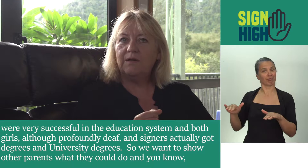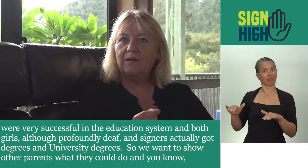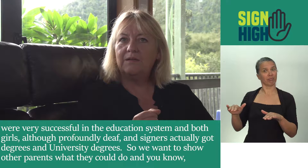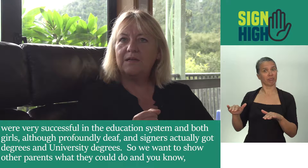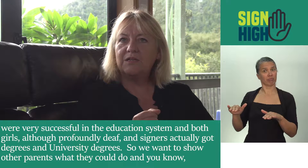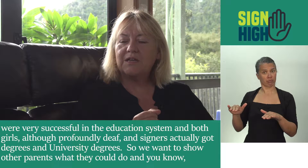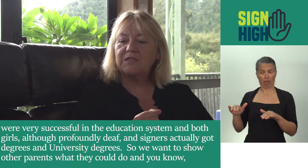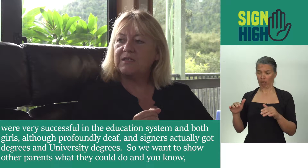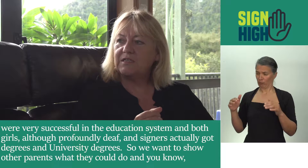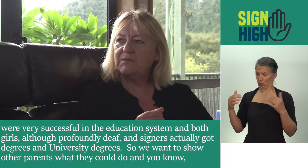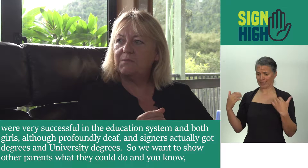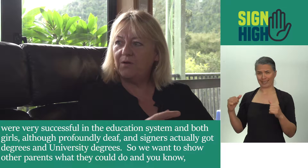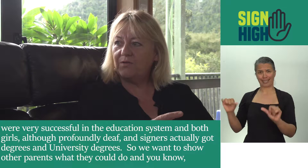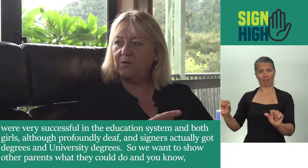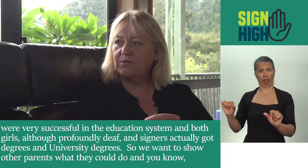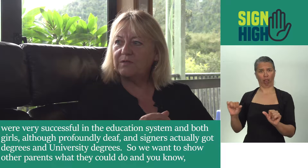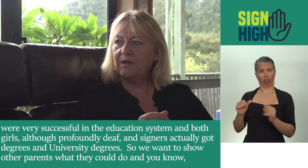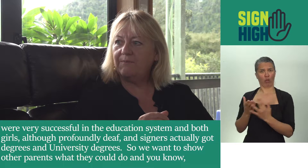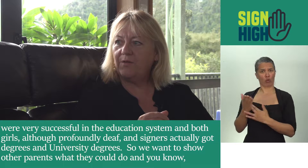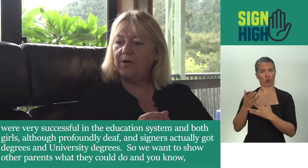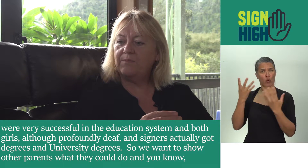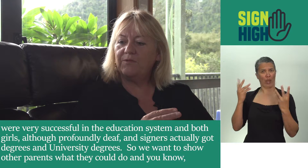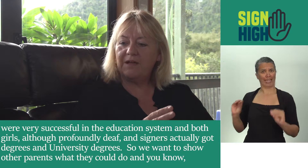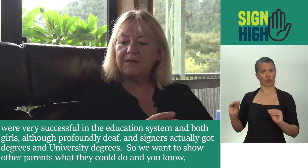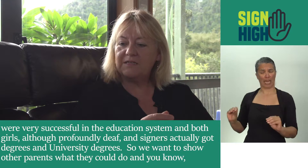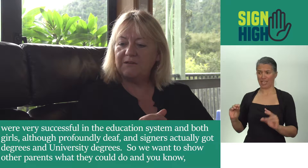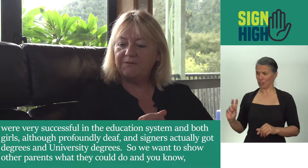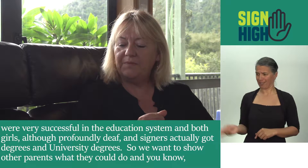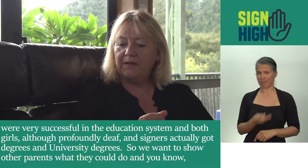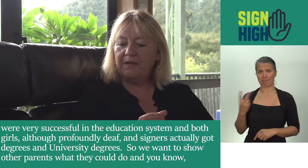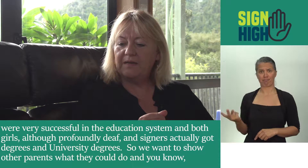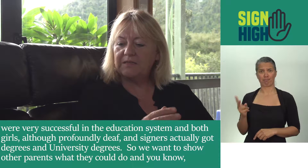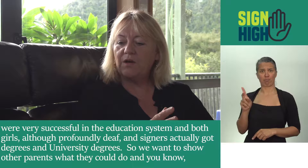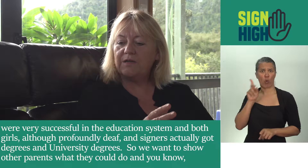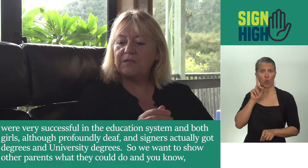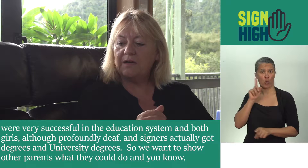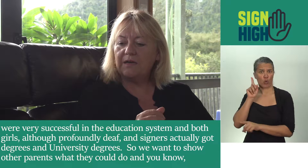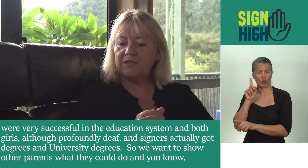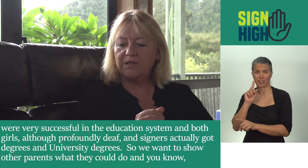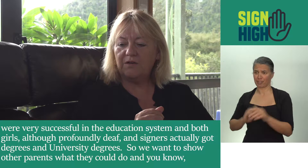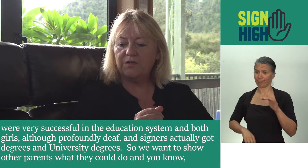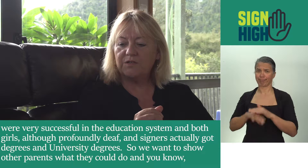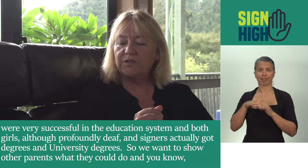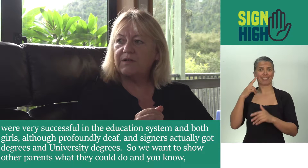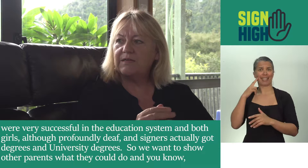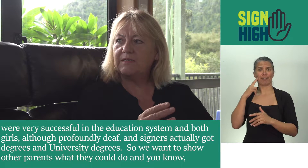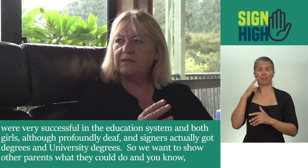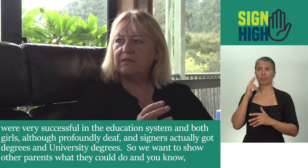in the education system, and both girls, although profoundly deaf and signers, actually got degrees